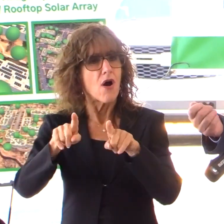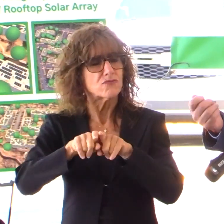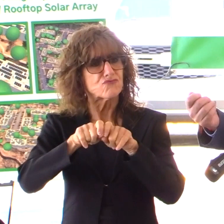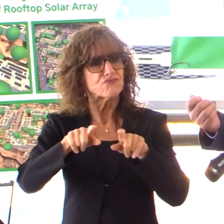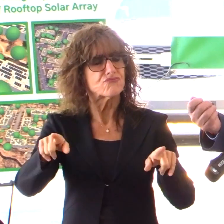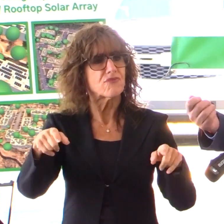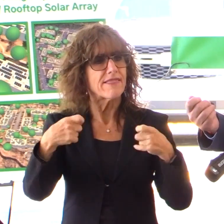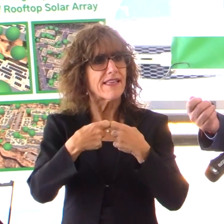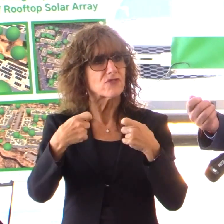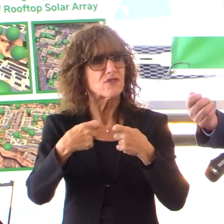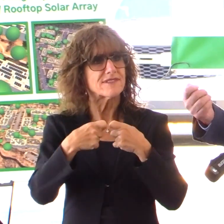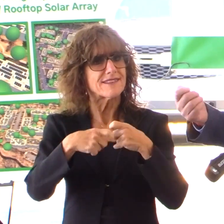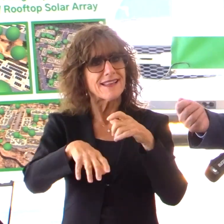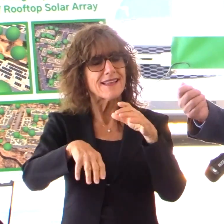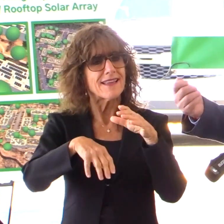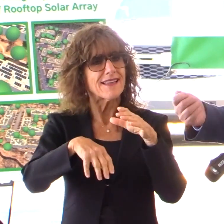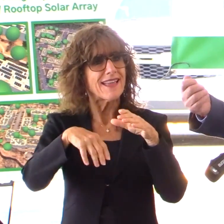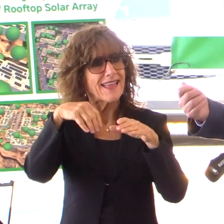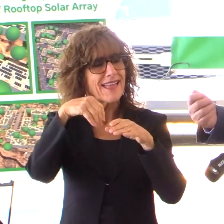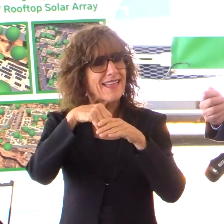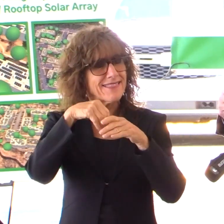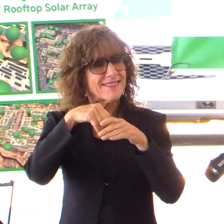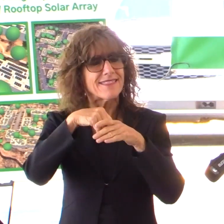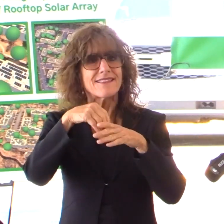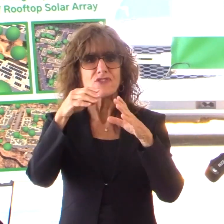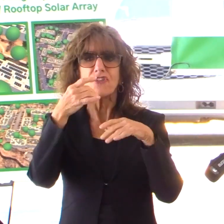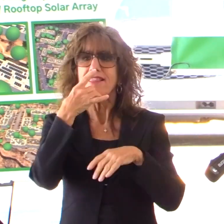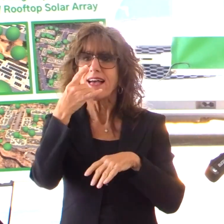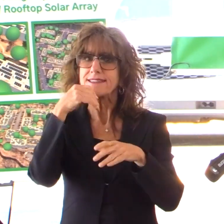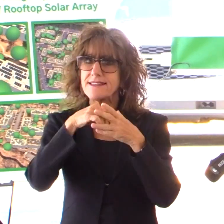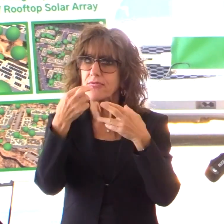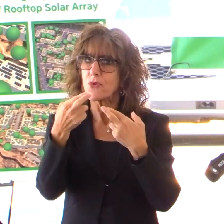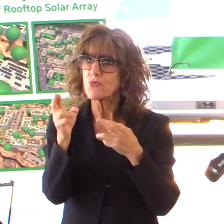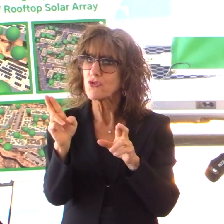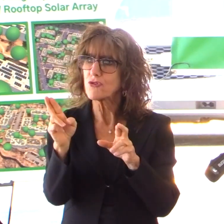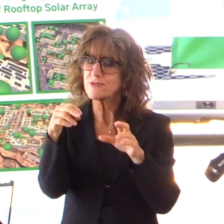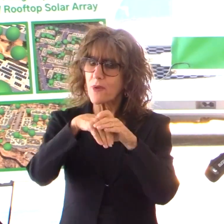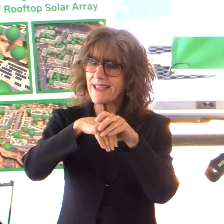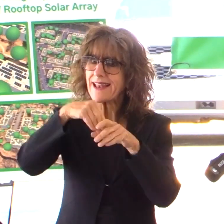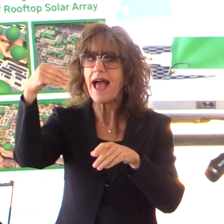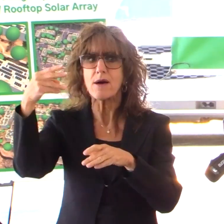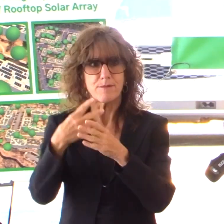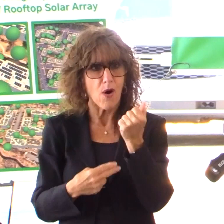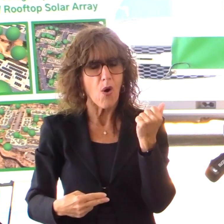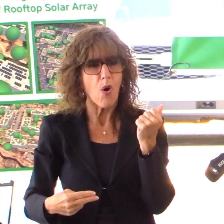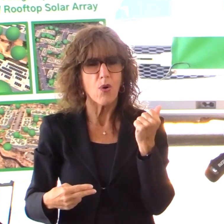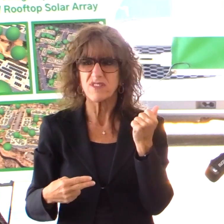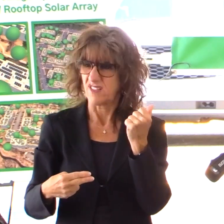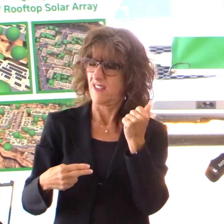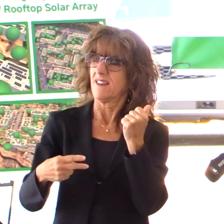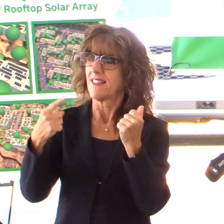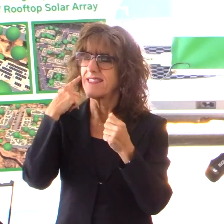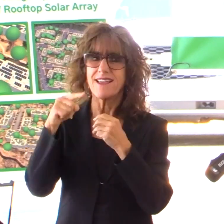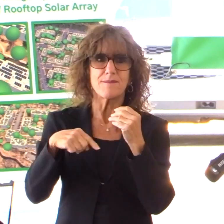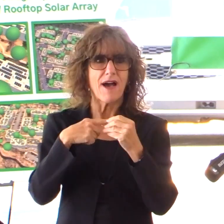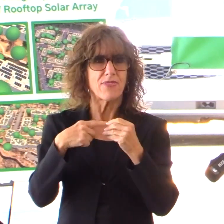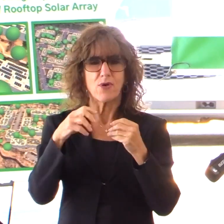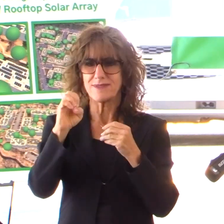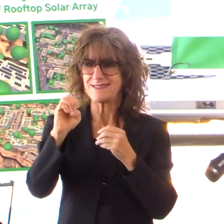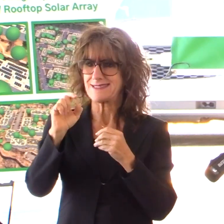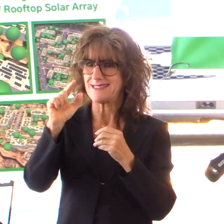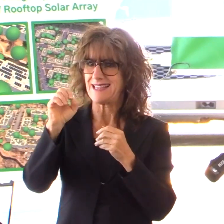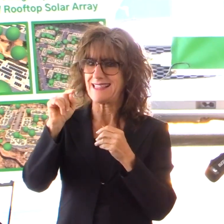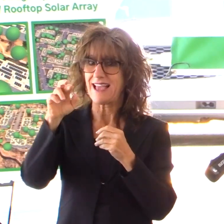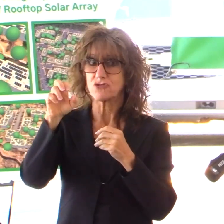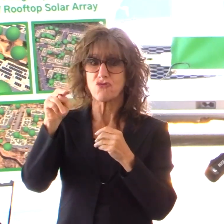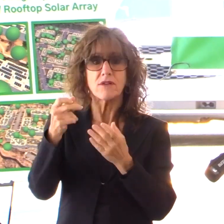electricity on the other side of the window from the internal lights in the rooms. And so all that, think about all those electrons that go